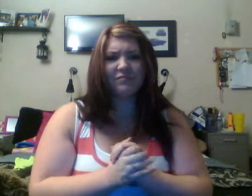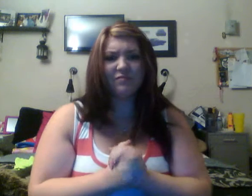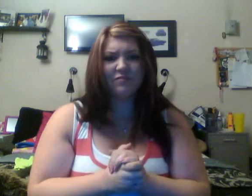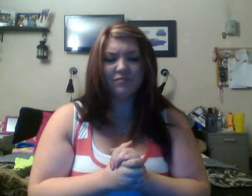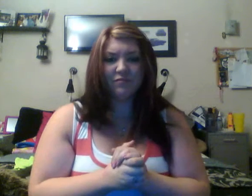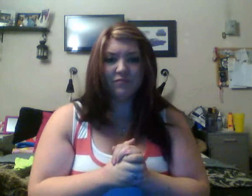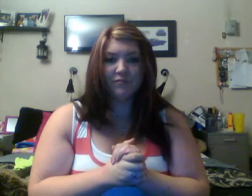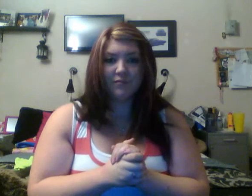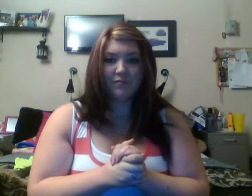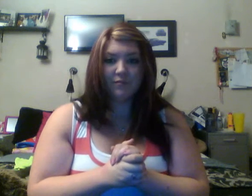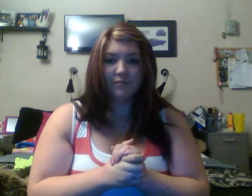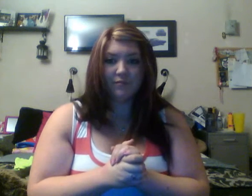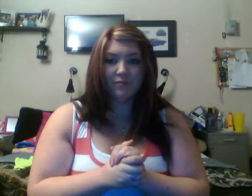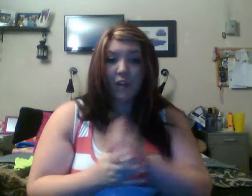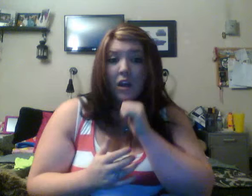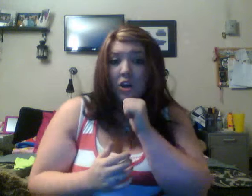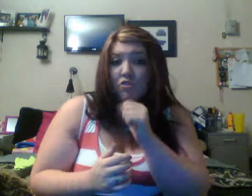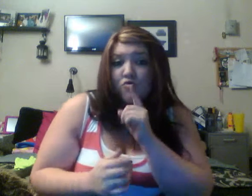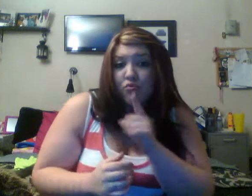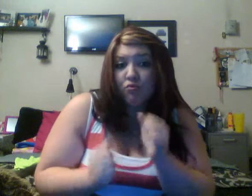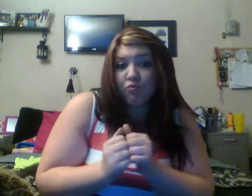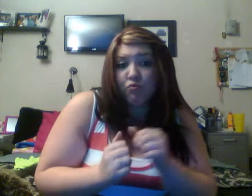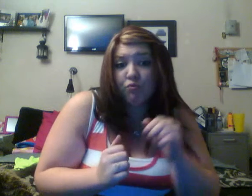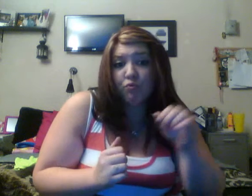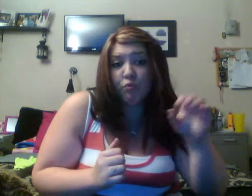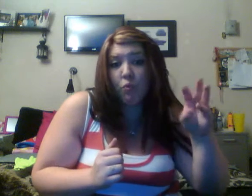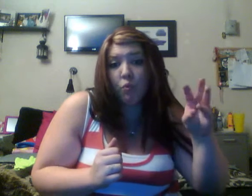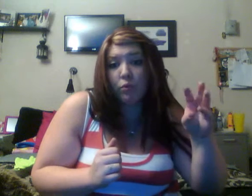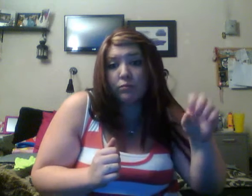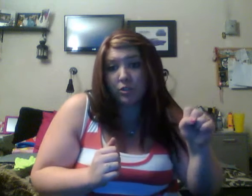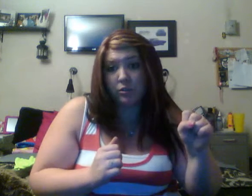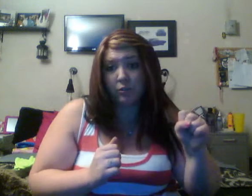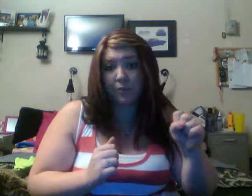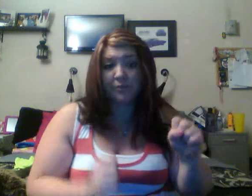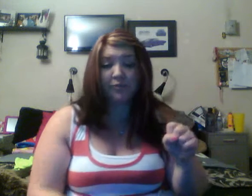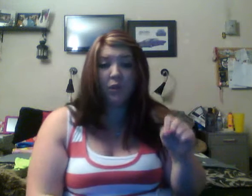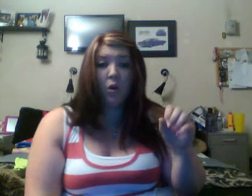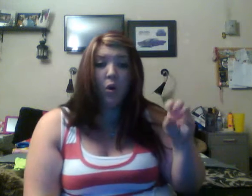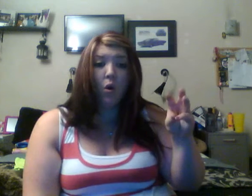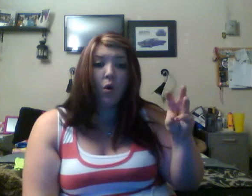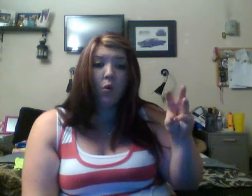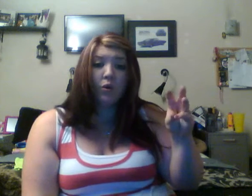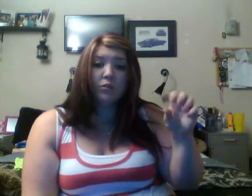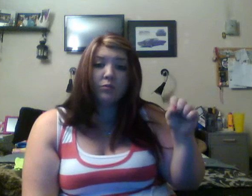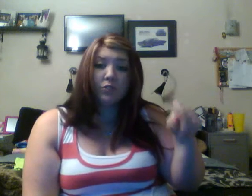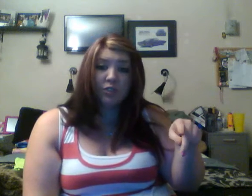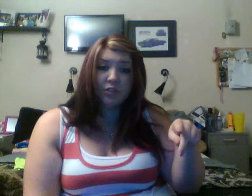made their fame. Now that's not true with William, because William, you see, chose the theater, and his parents were very strict Protestants, and once he made that choice,